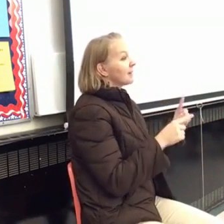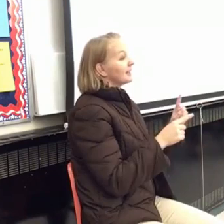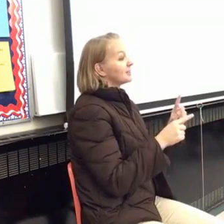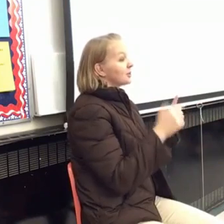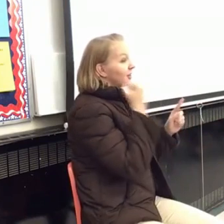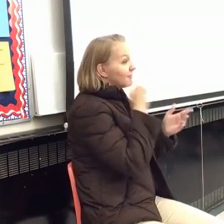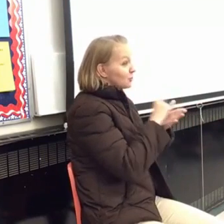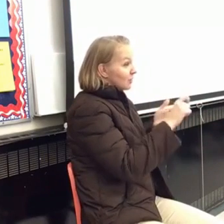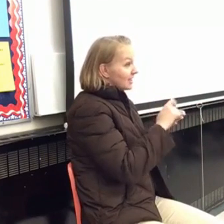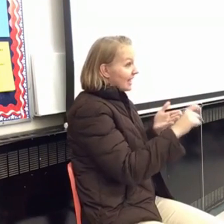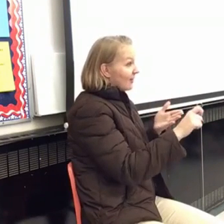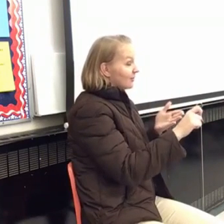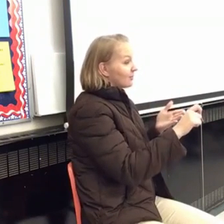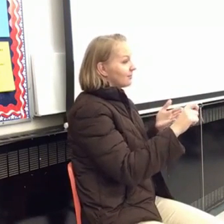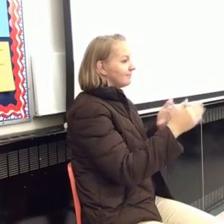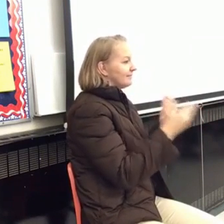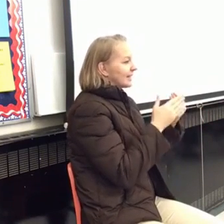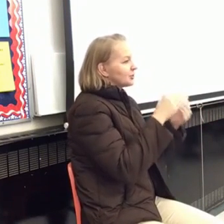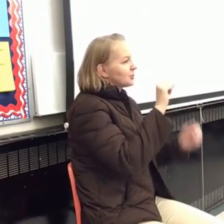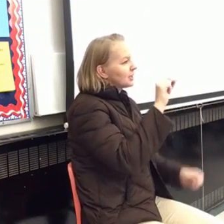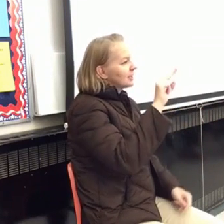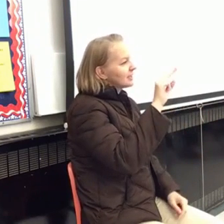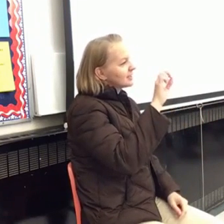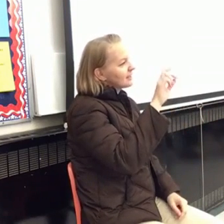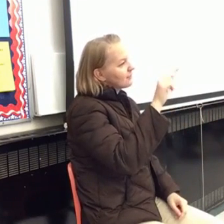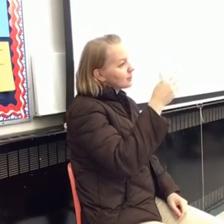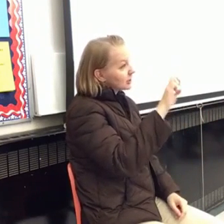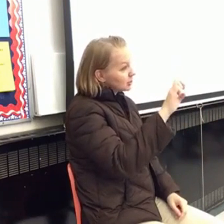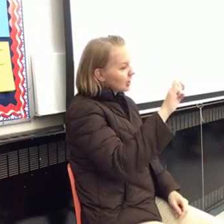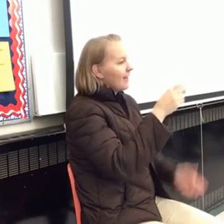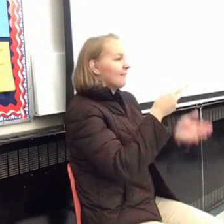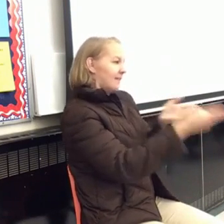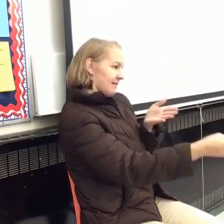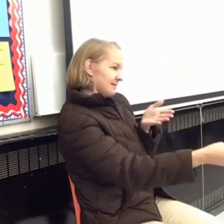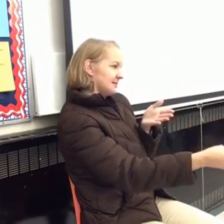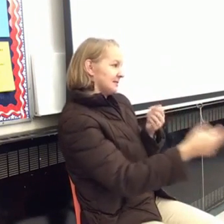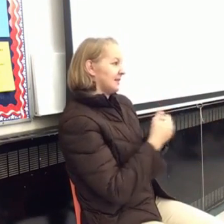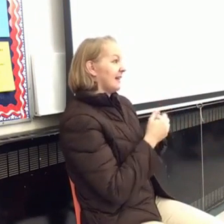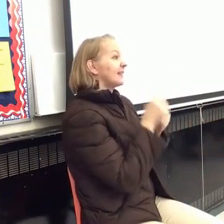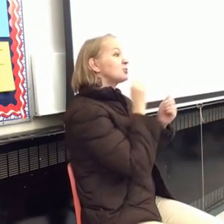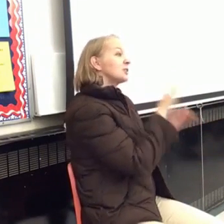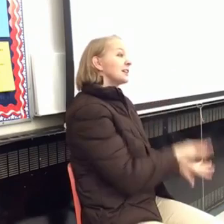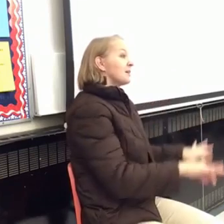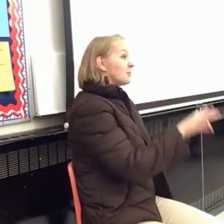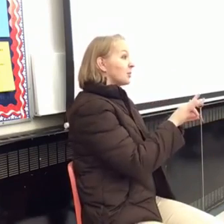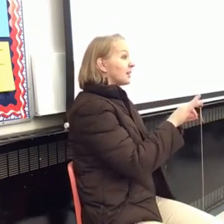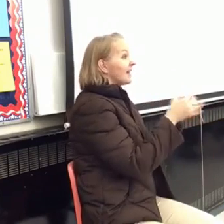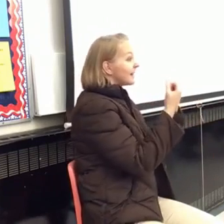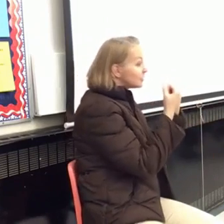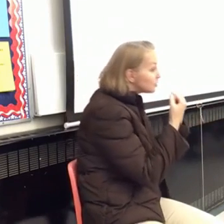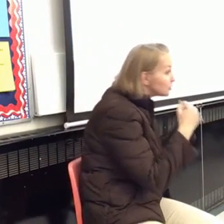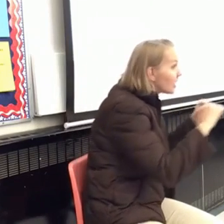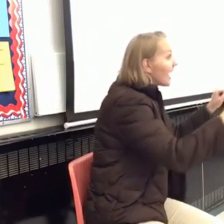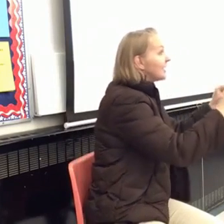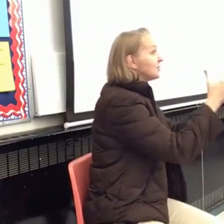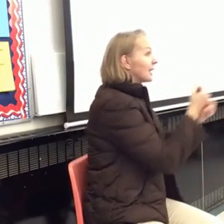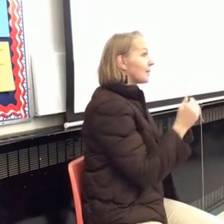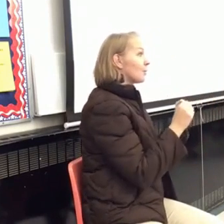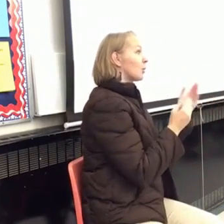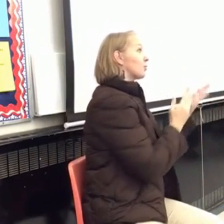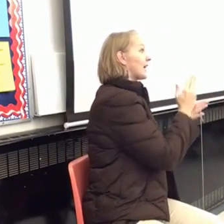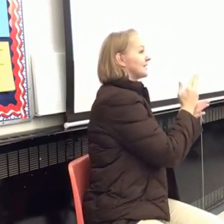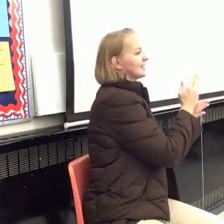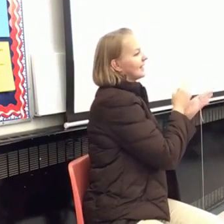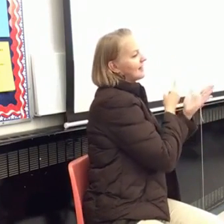suffrage, failed. And that's one of the really important things during this time, is that while they did attempt to gain more rights, they